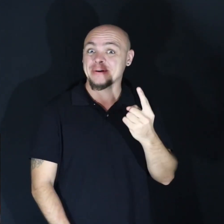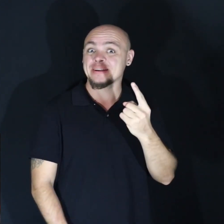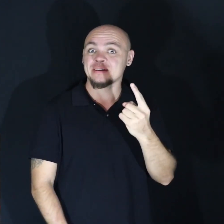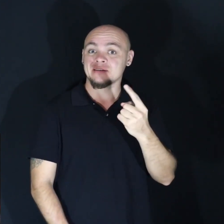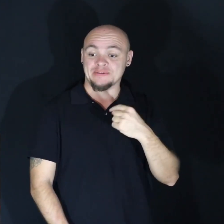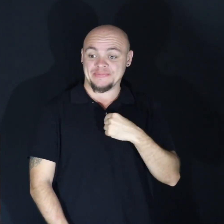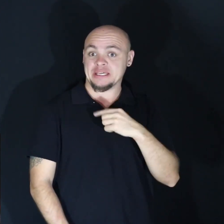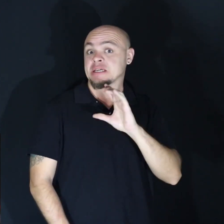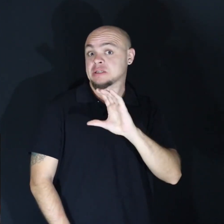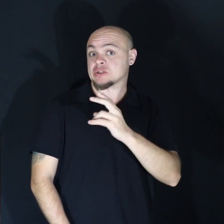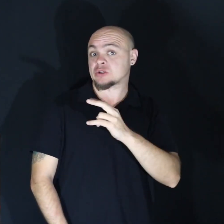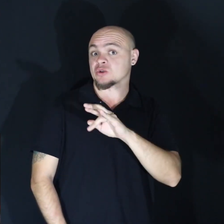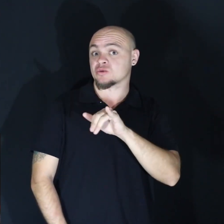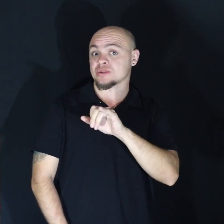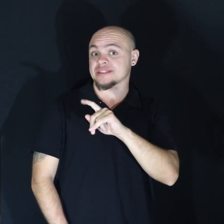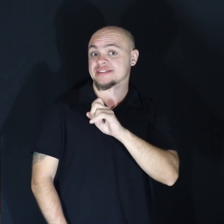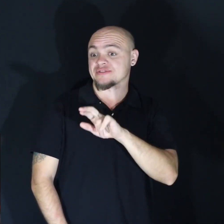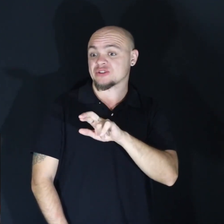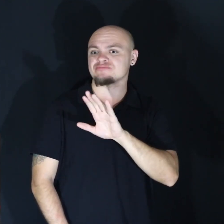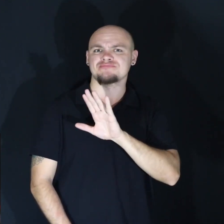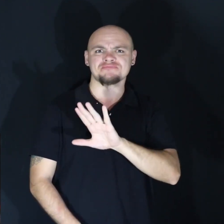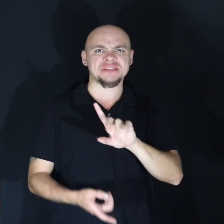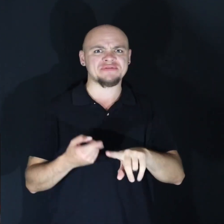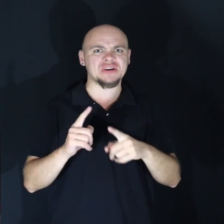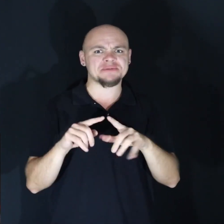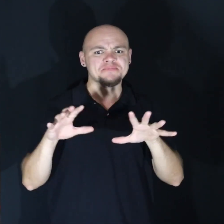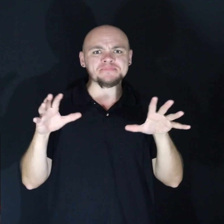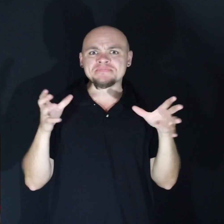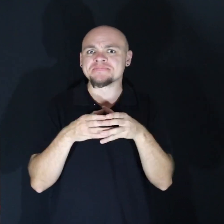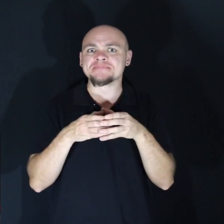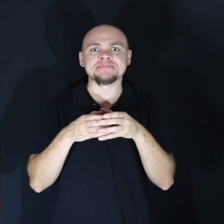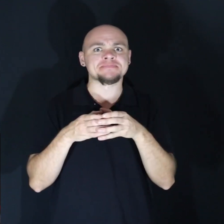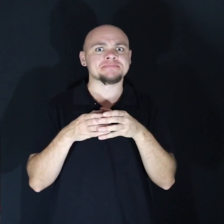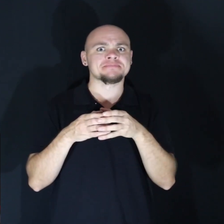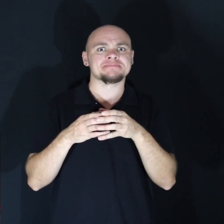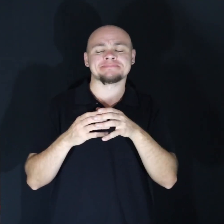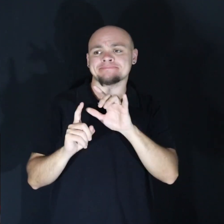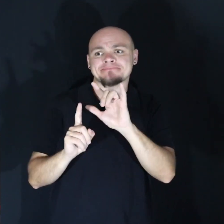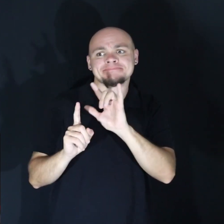I bonded as close friends. I loved him.